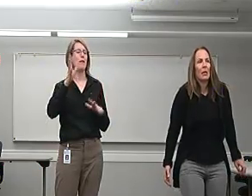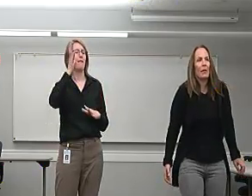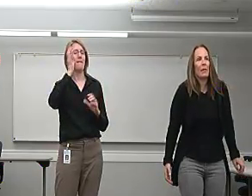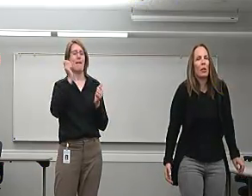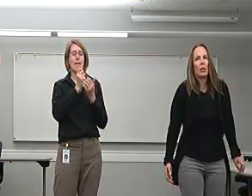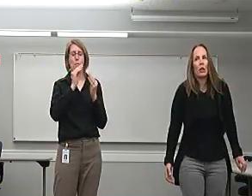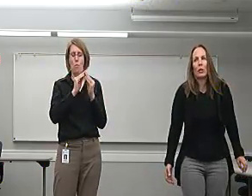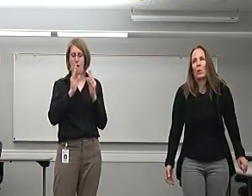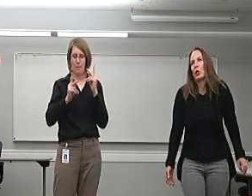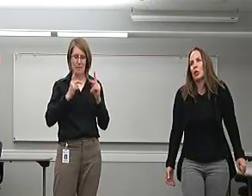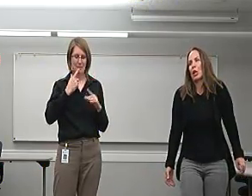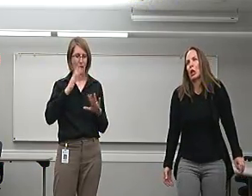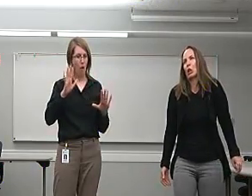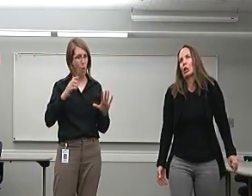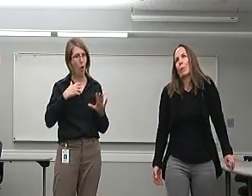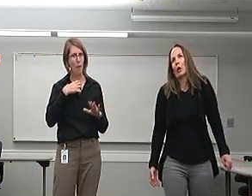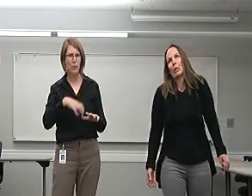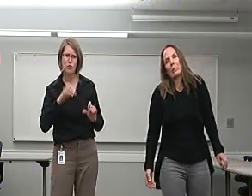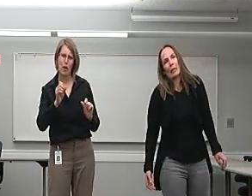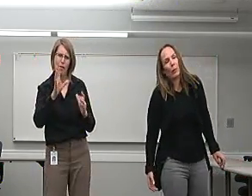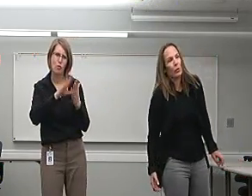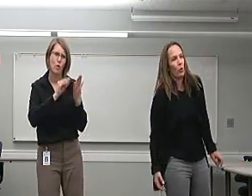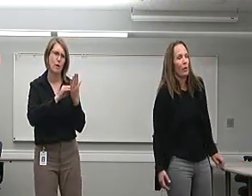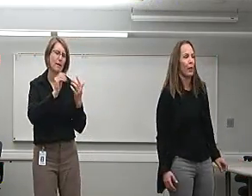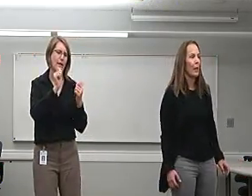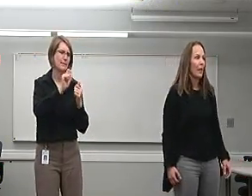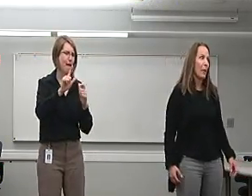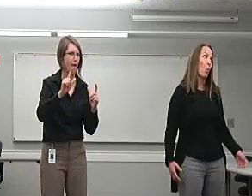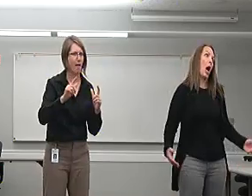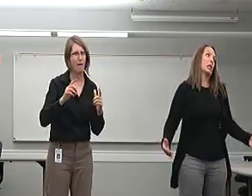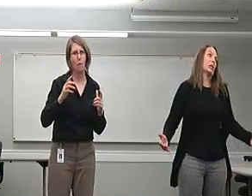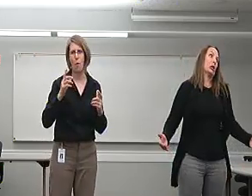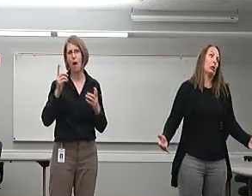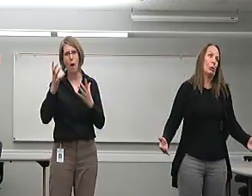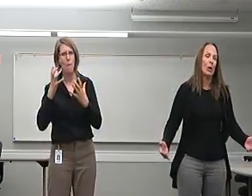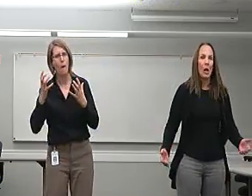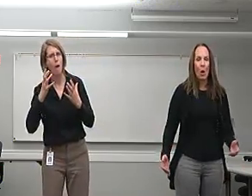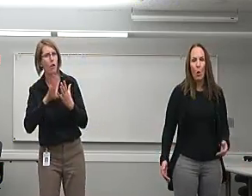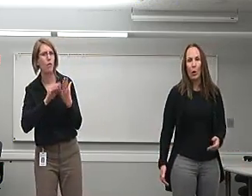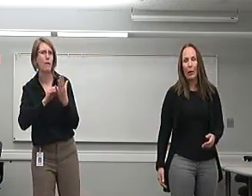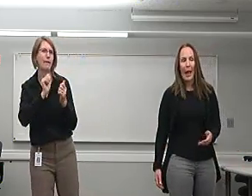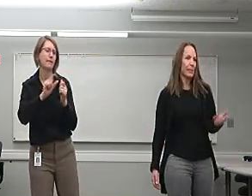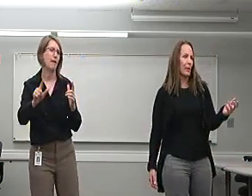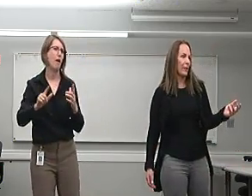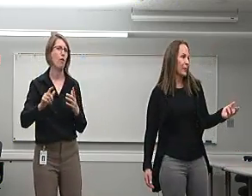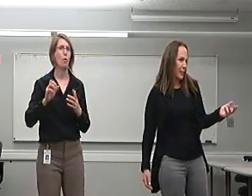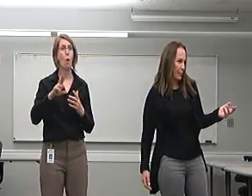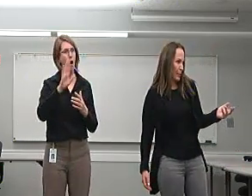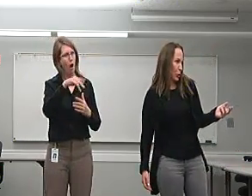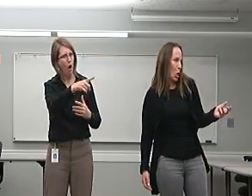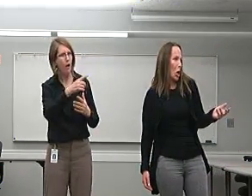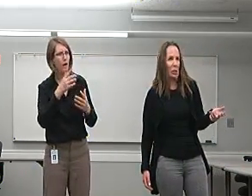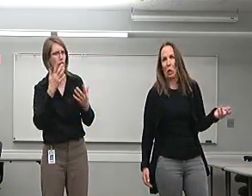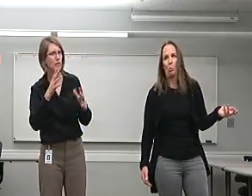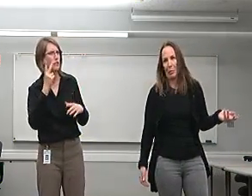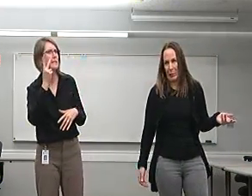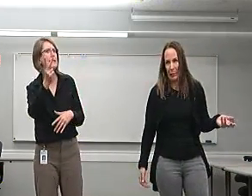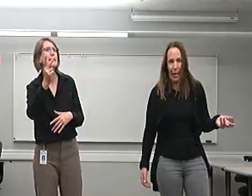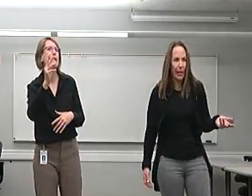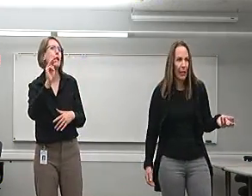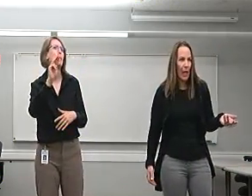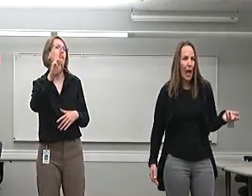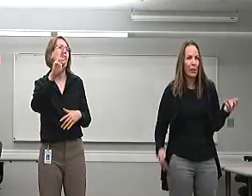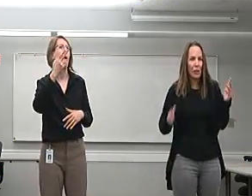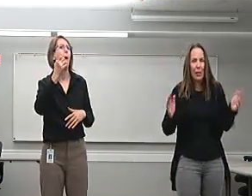they wish they could learn American Sign Language, or that they want to, or ask me if I've seen Mr. Holland's Opus. Like, I